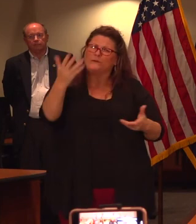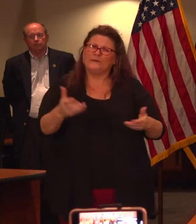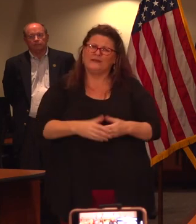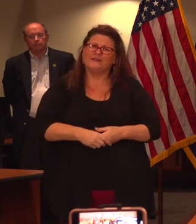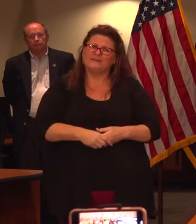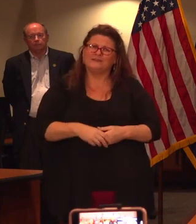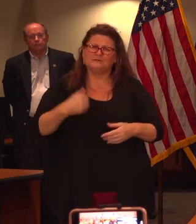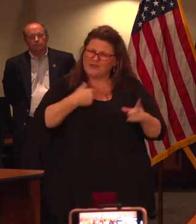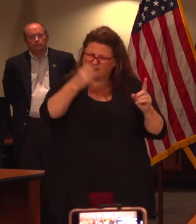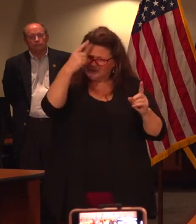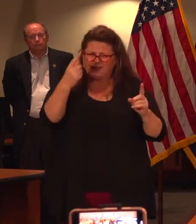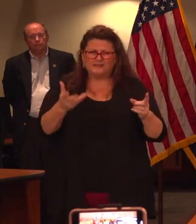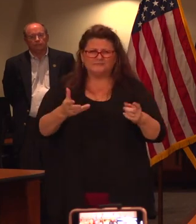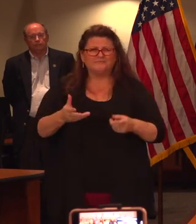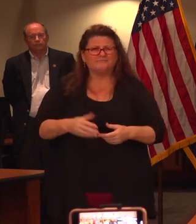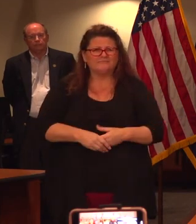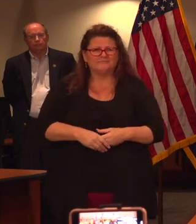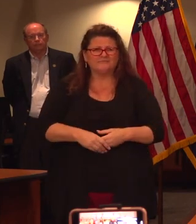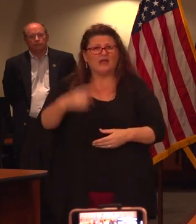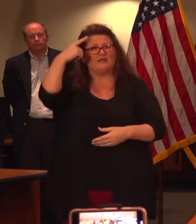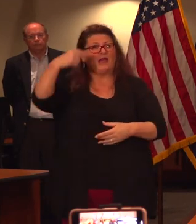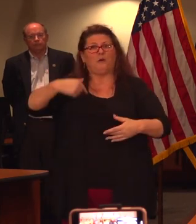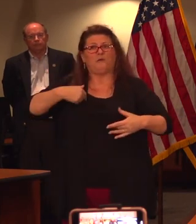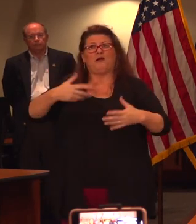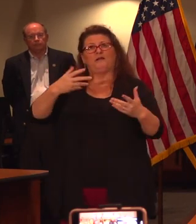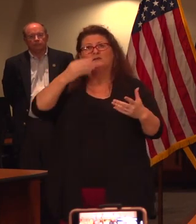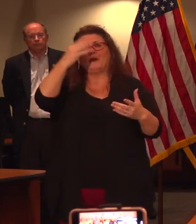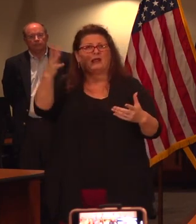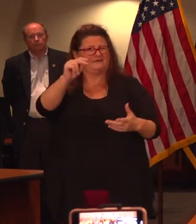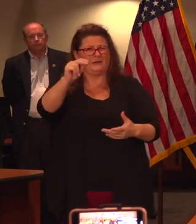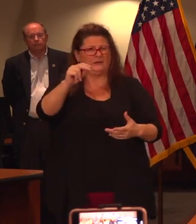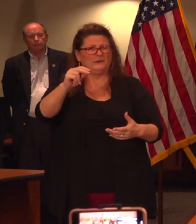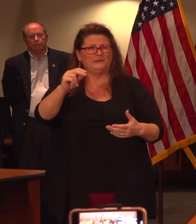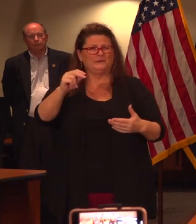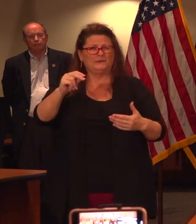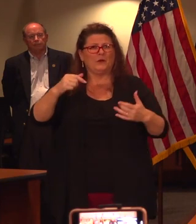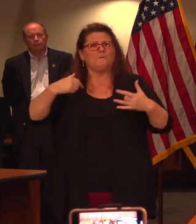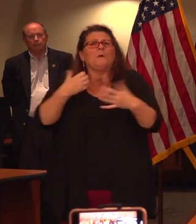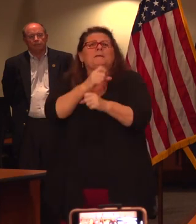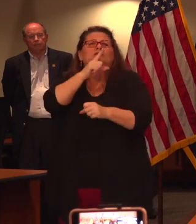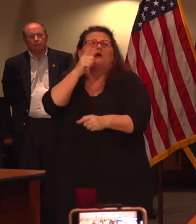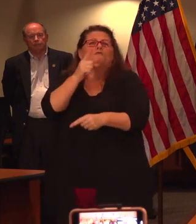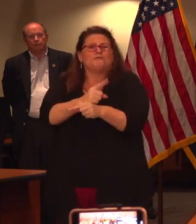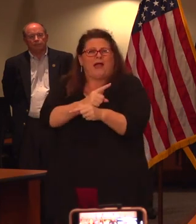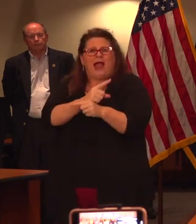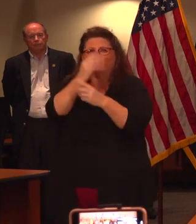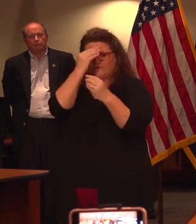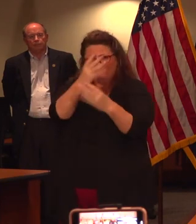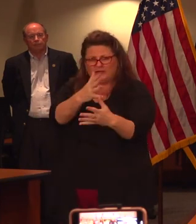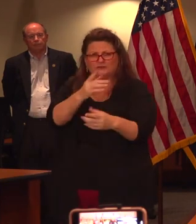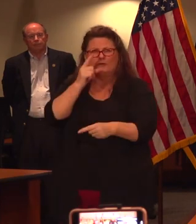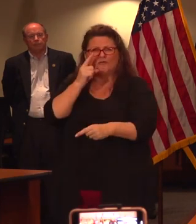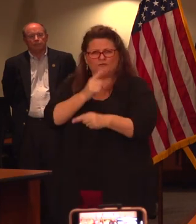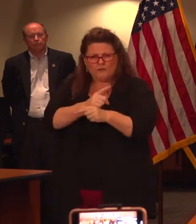We understand that, and that's why we are doing everything we can to have the right kind of information, the right plan, the right